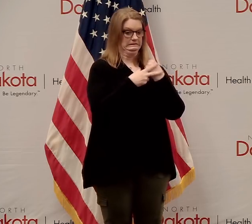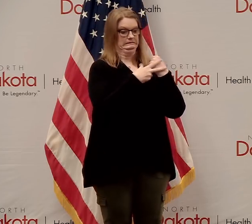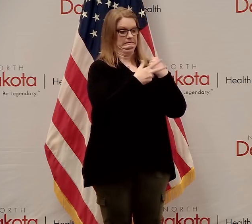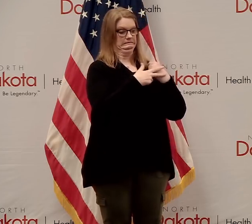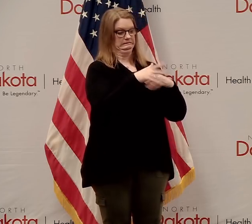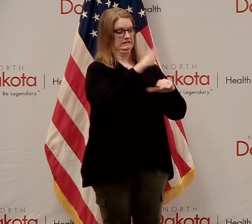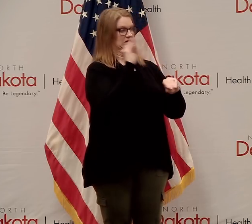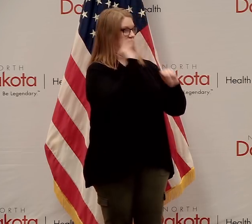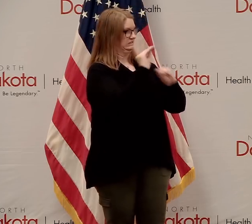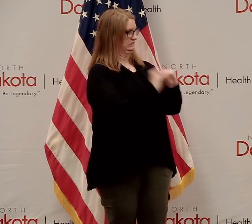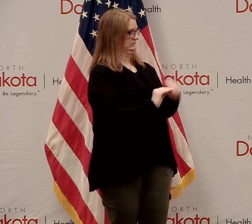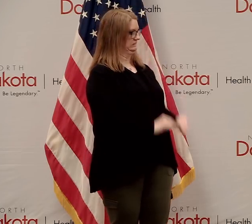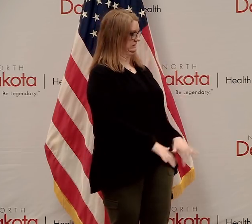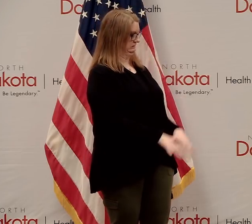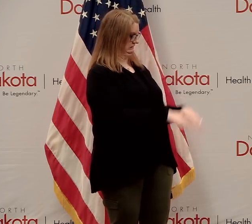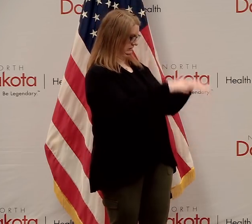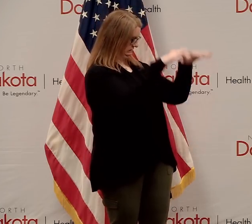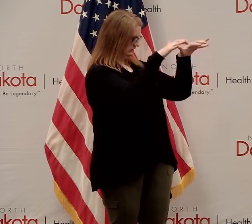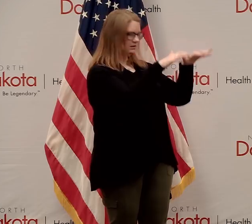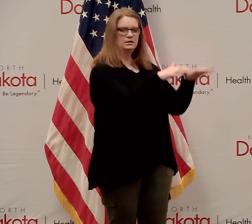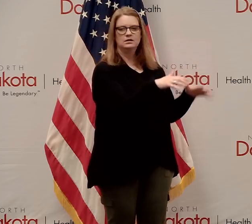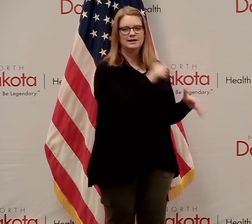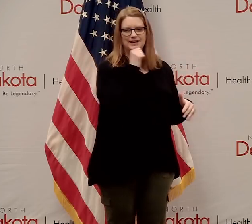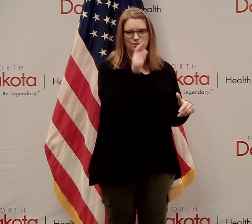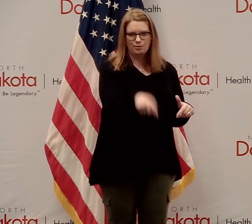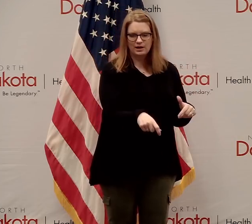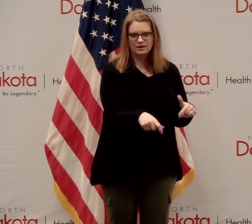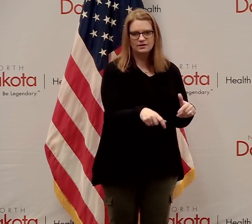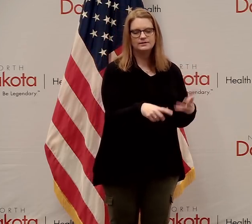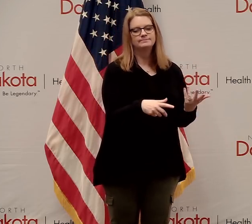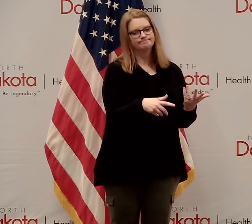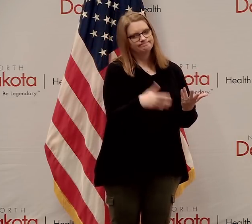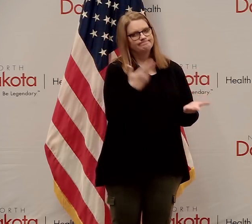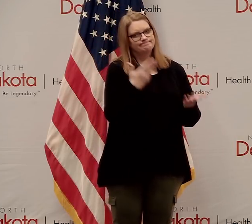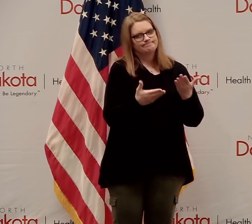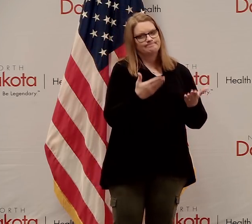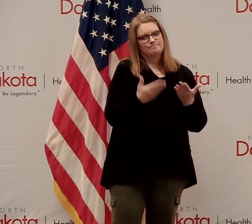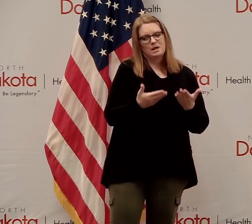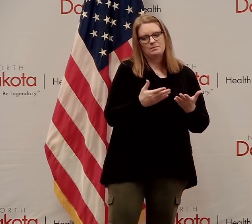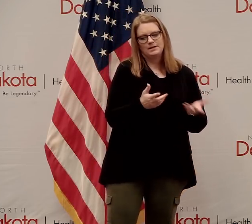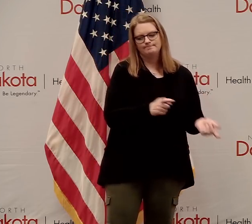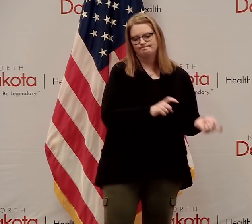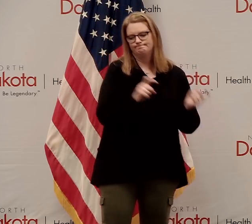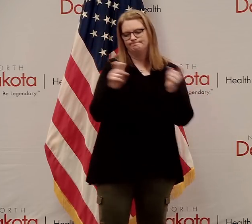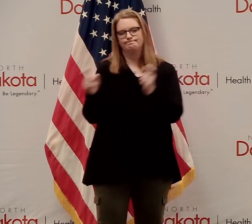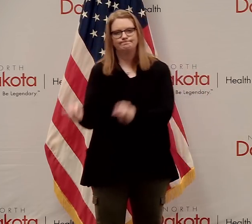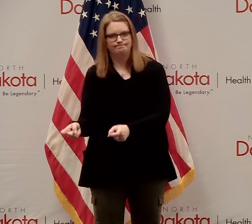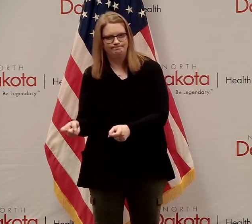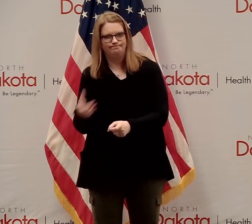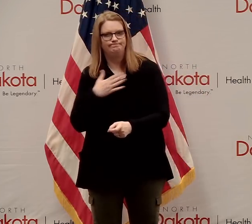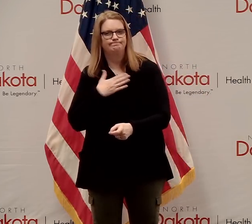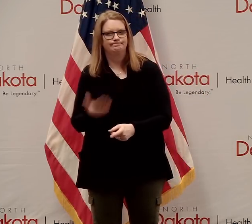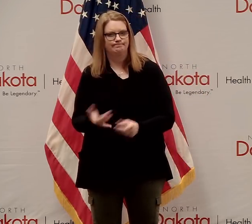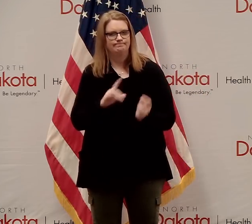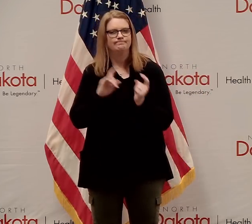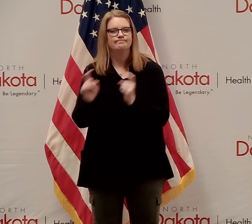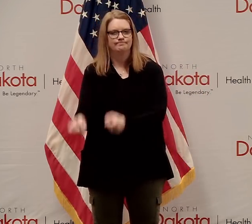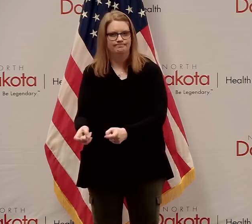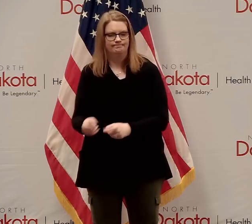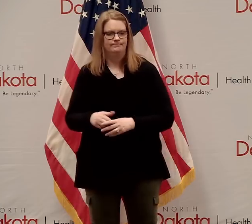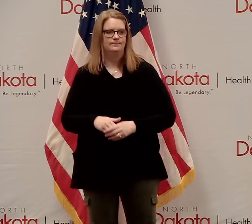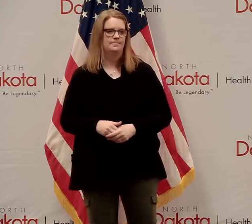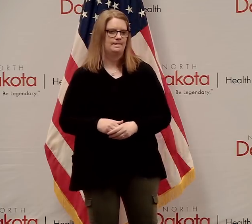and you don't need it all, keep in mind your local food banks as a potential